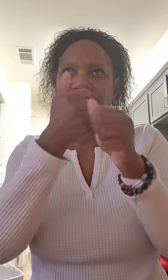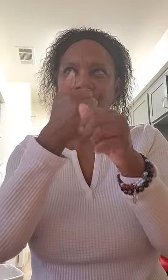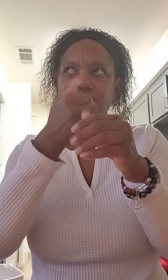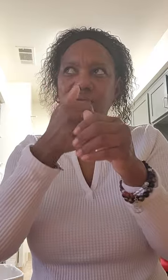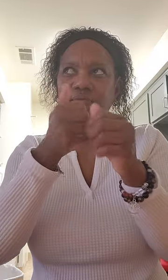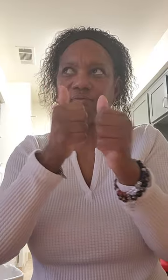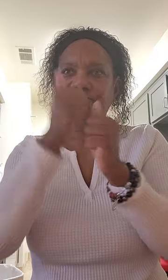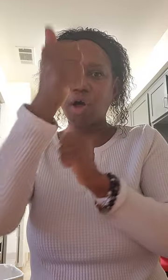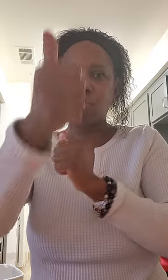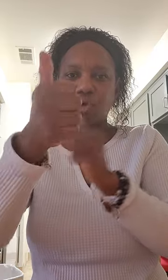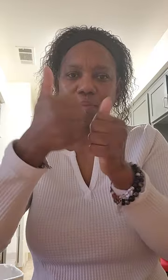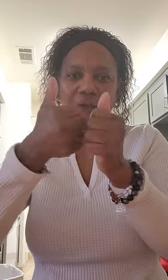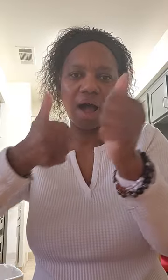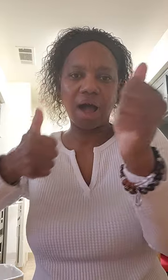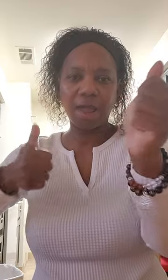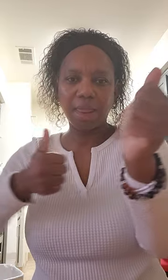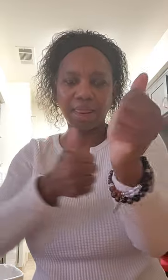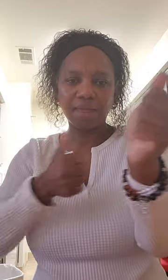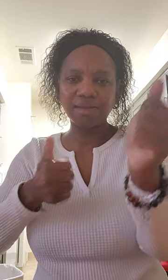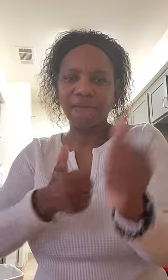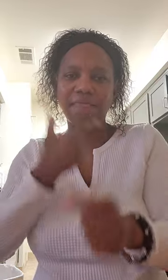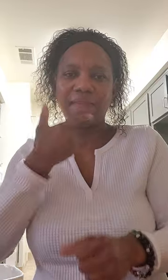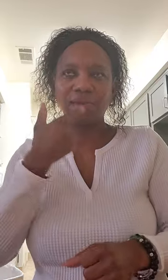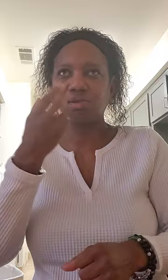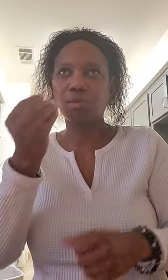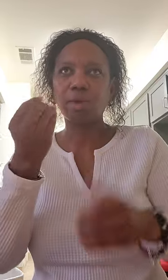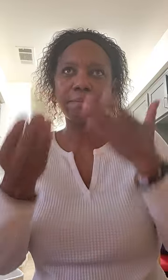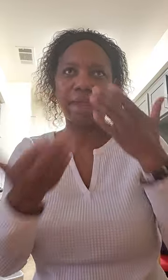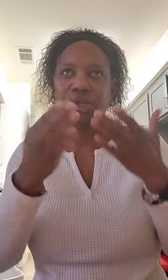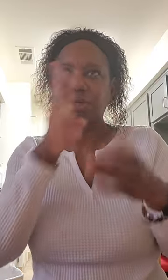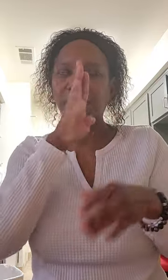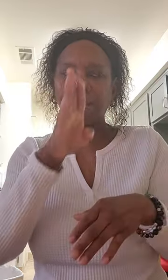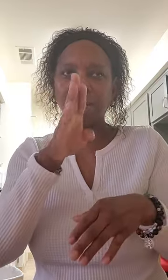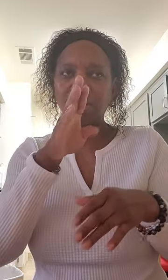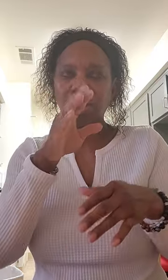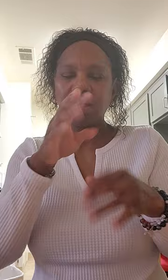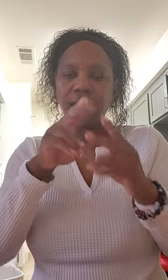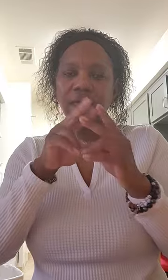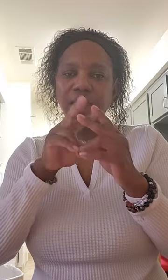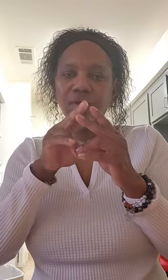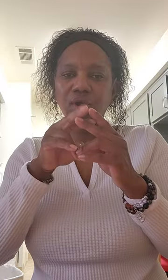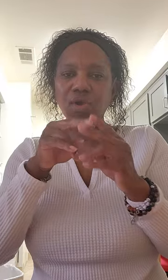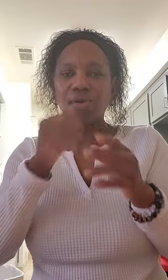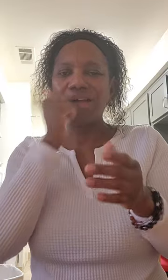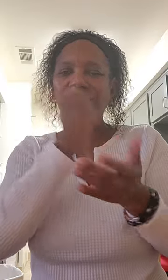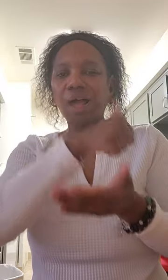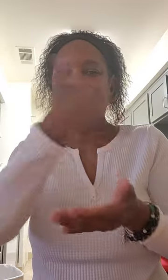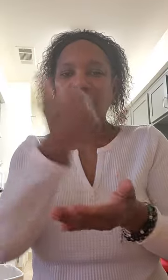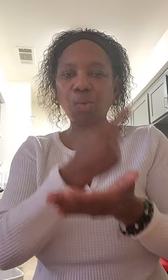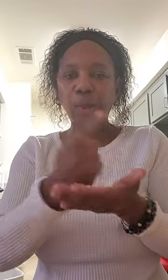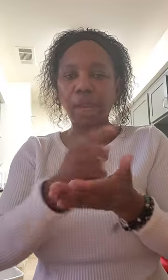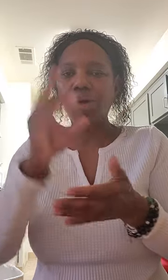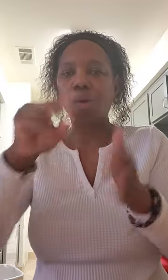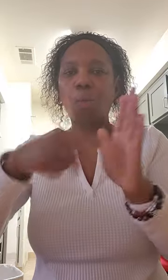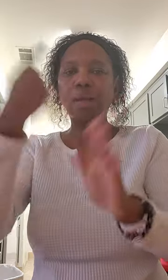farther behind saying that so it may just be either every other week or once